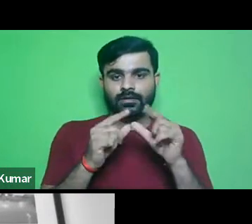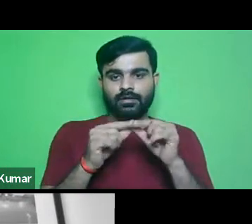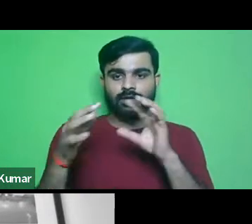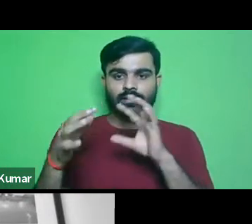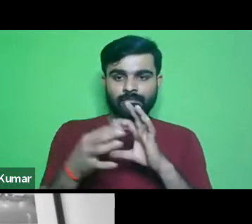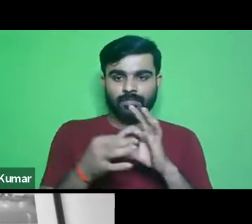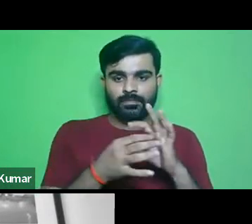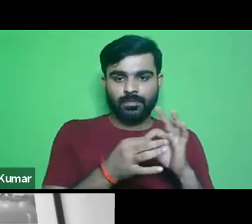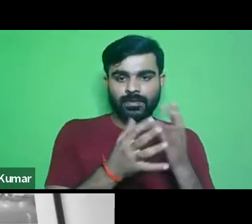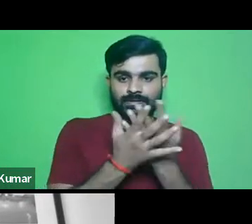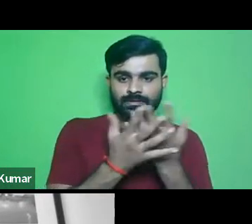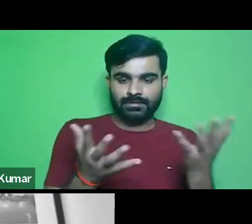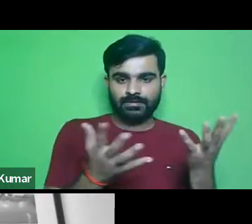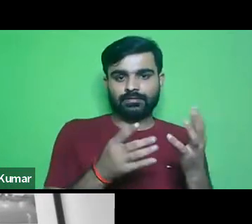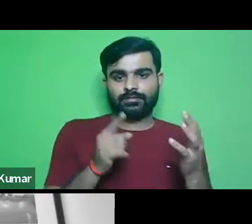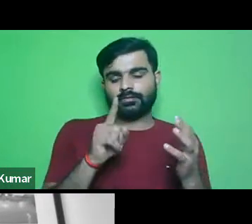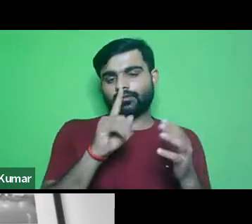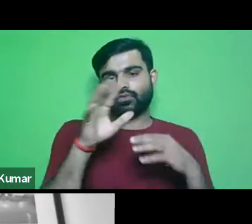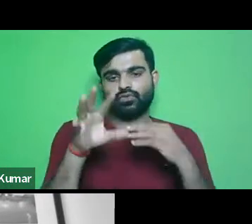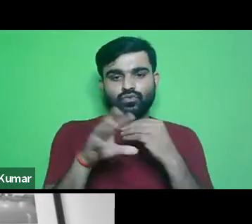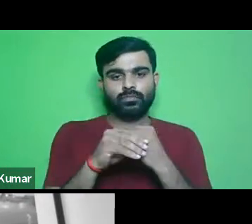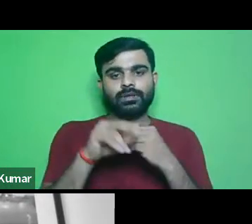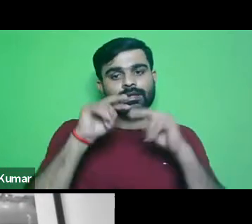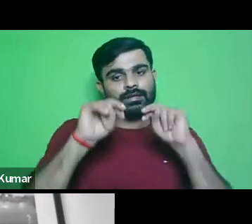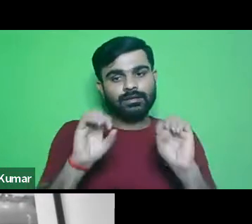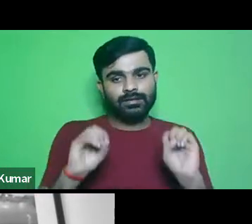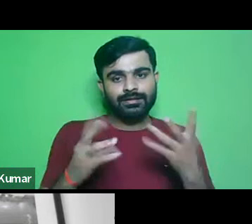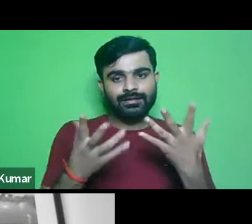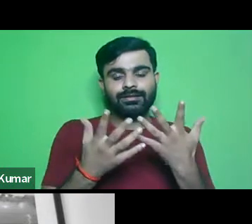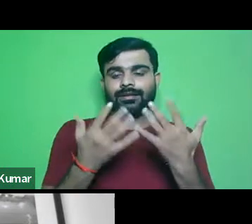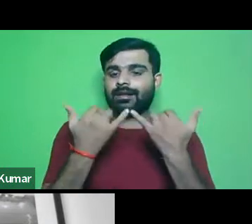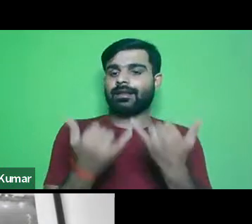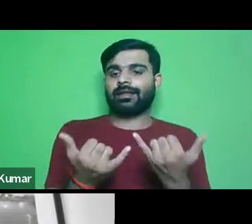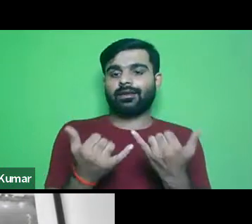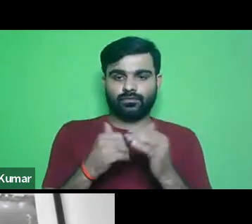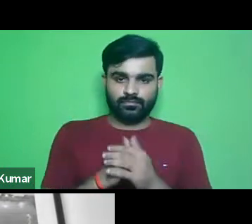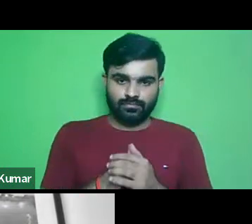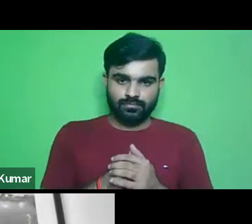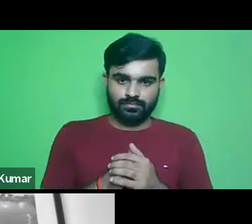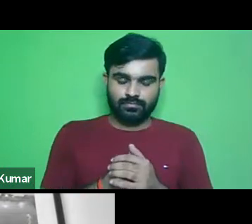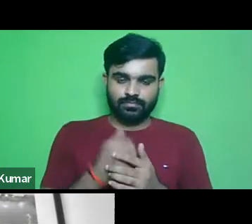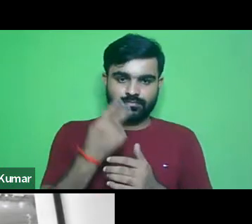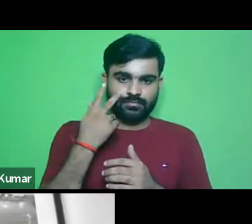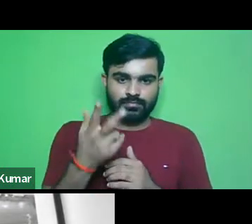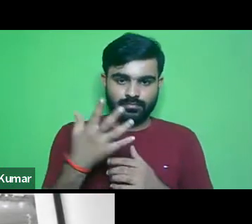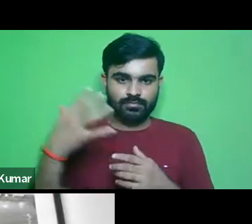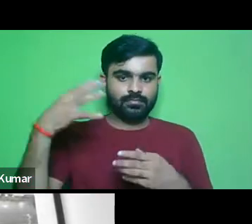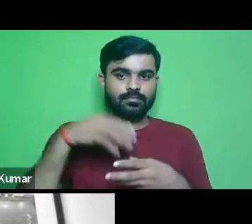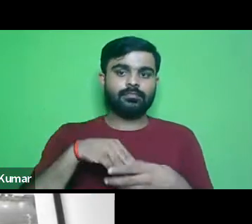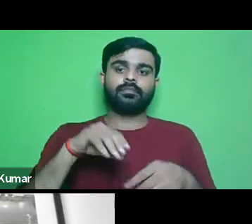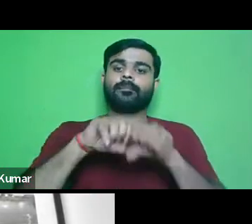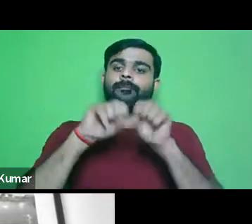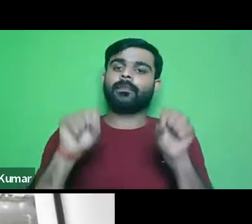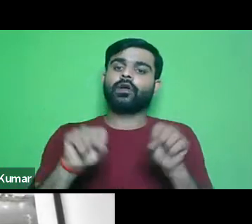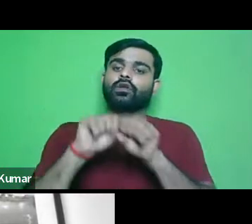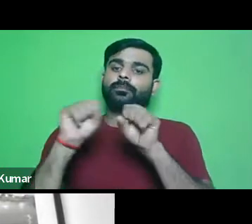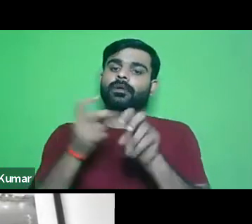and all of these things. One thing that we need to start considering now is looking at pre-trained models and model